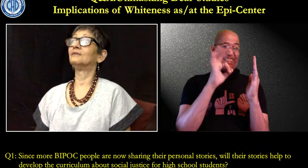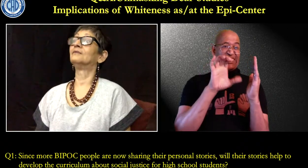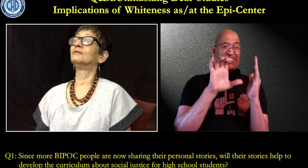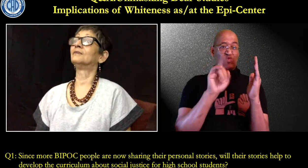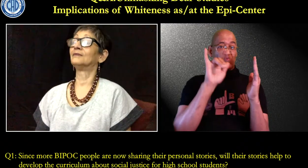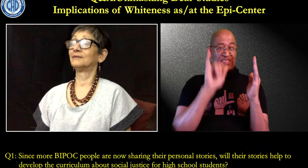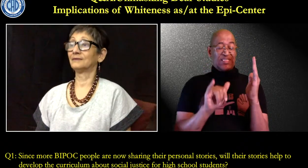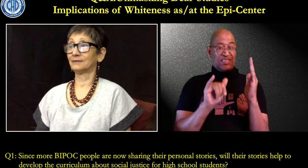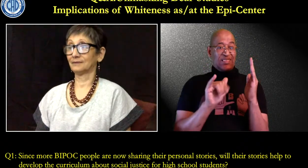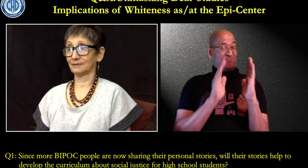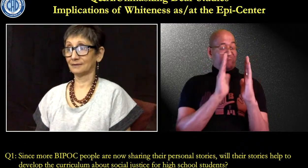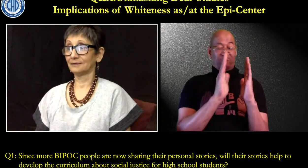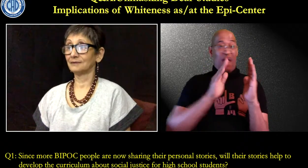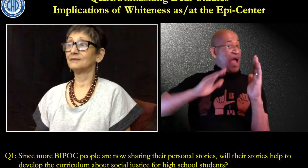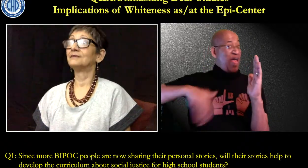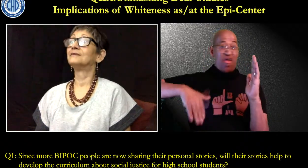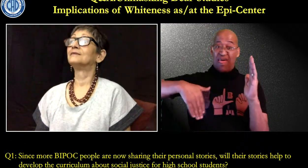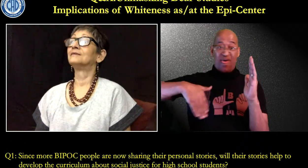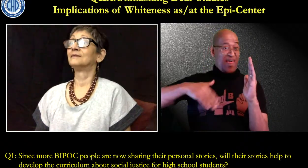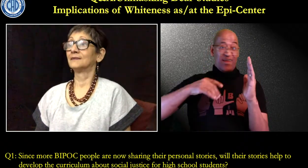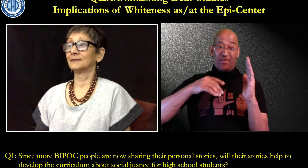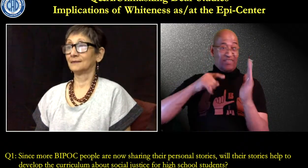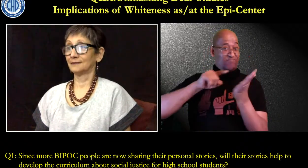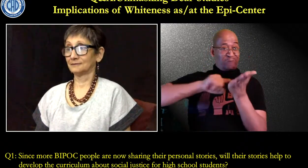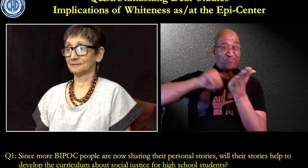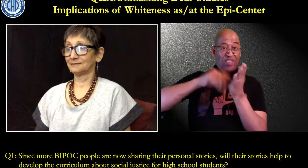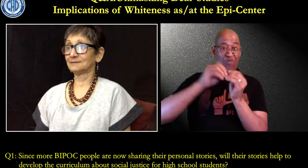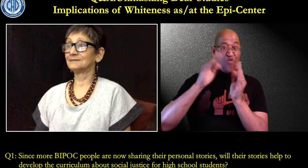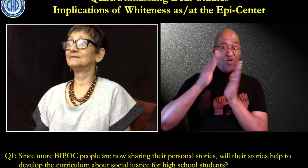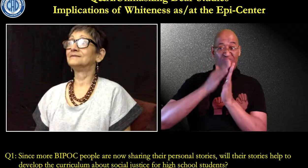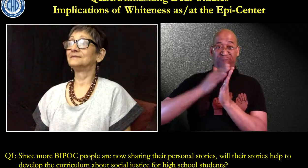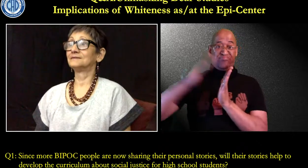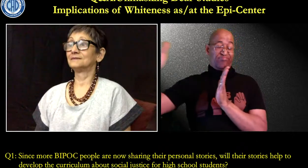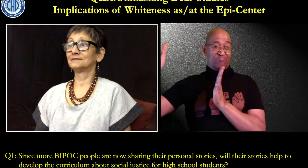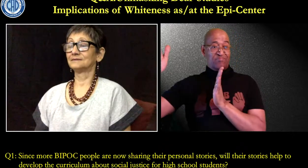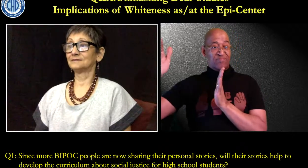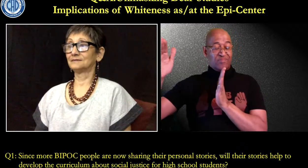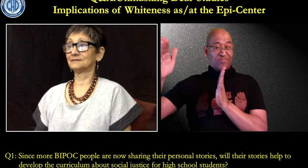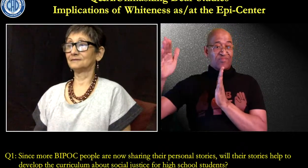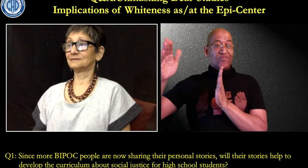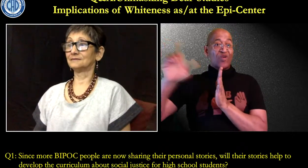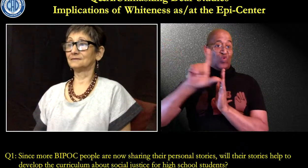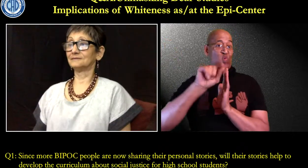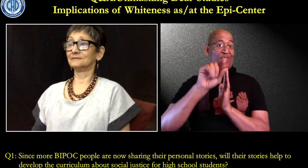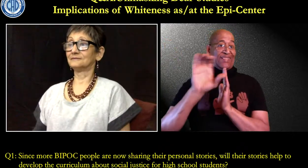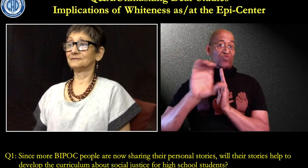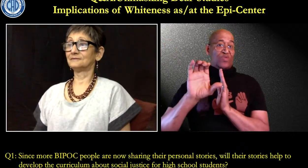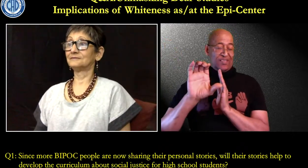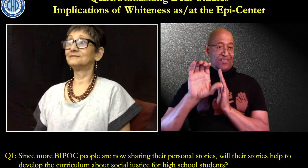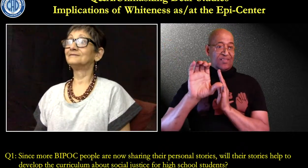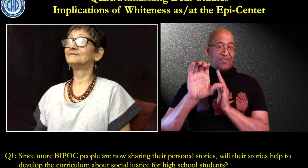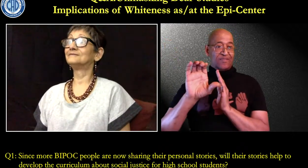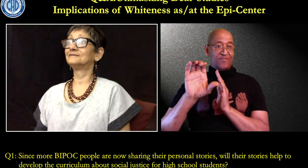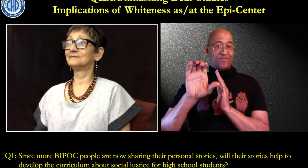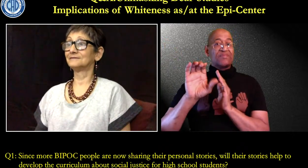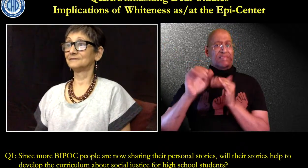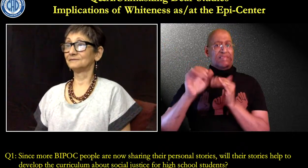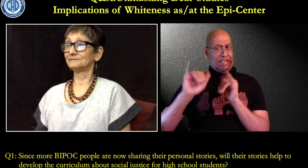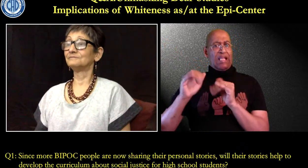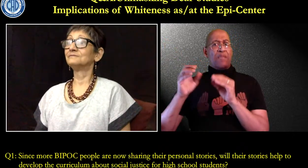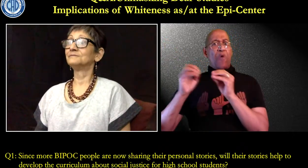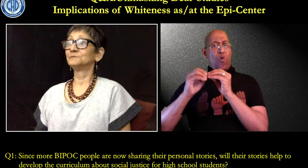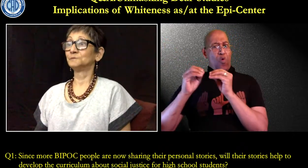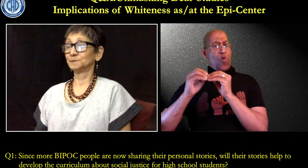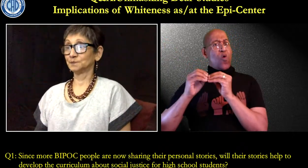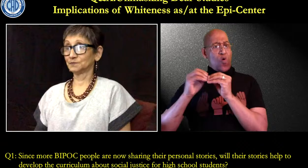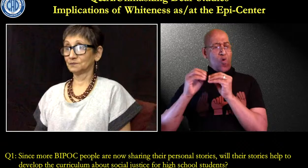That was has not necessarily been researched on.